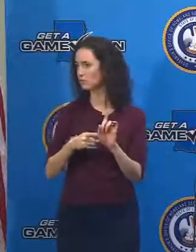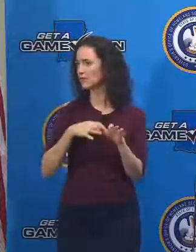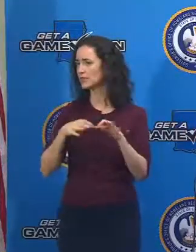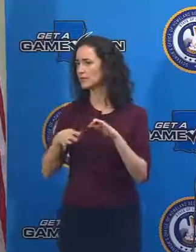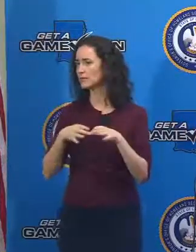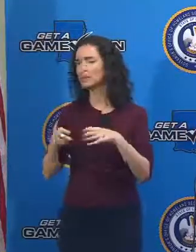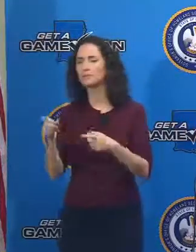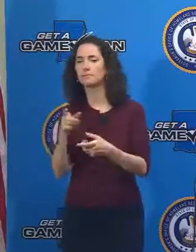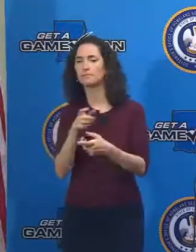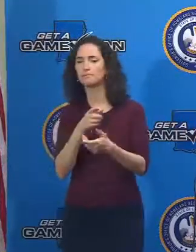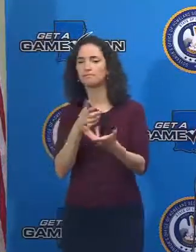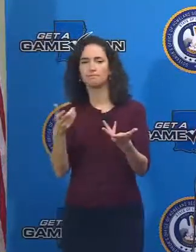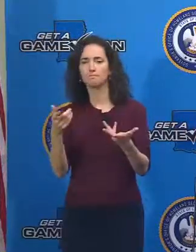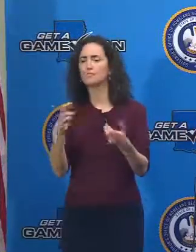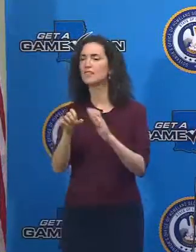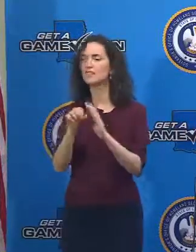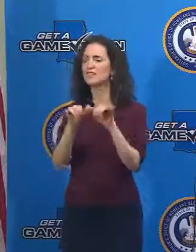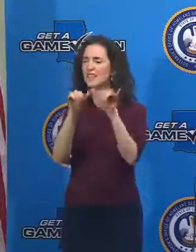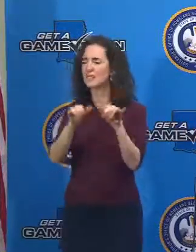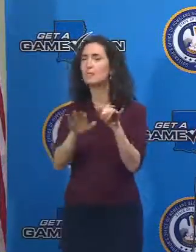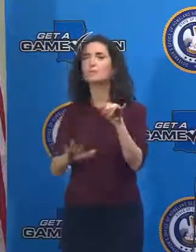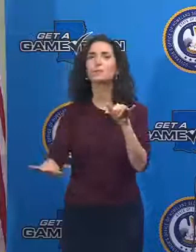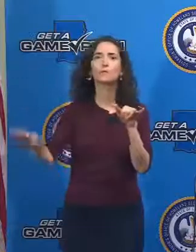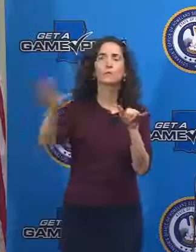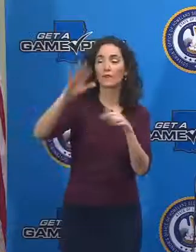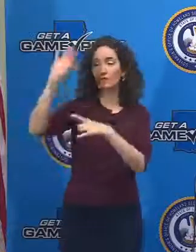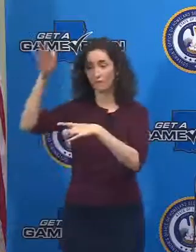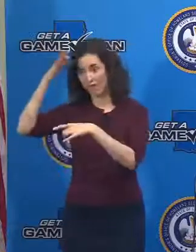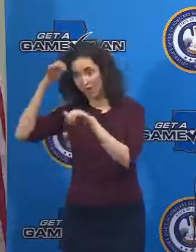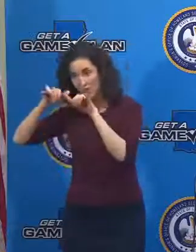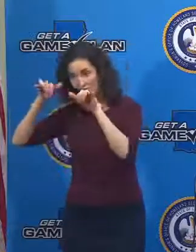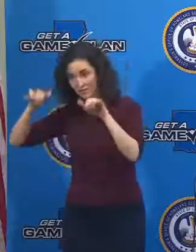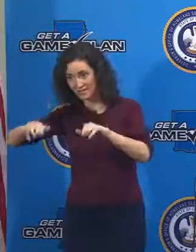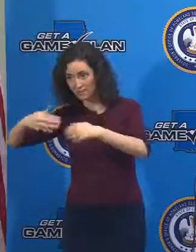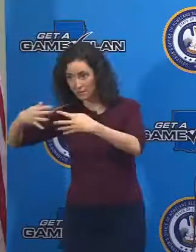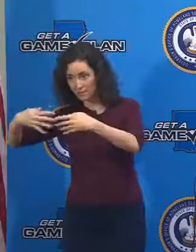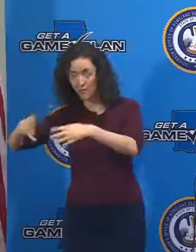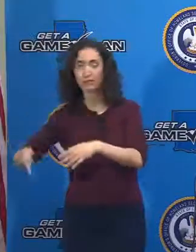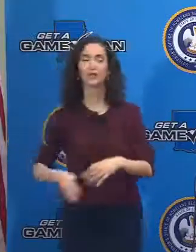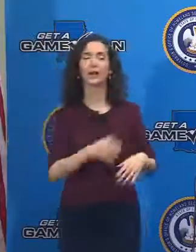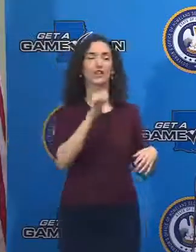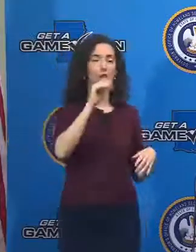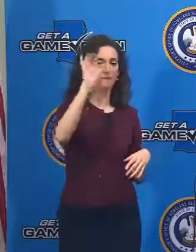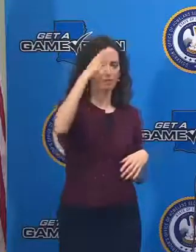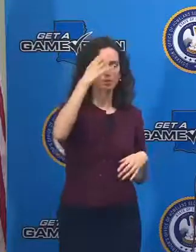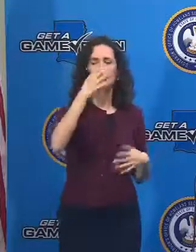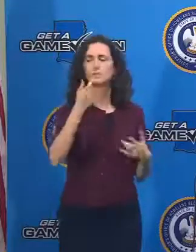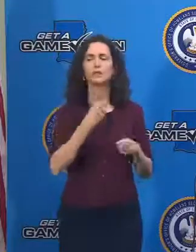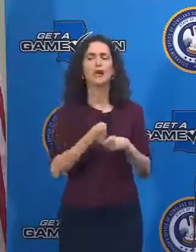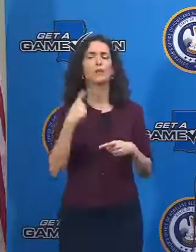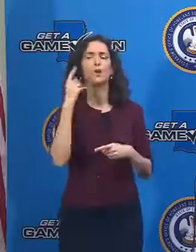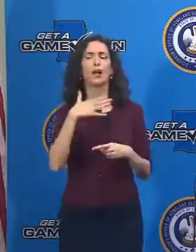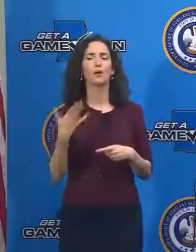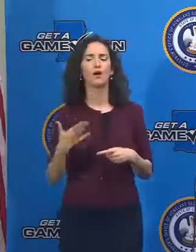seeing across the entire system, federal and non-federal. Yes, sir.